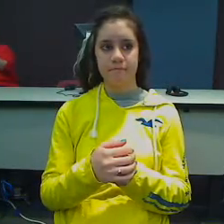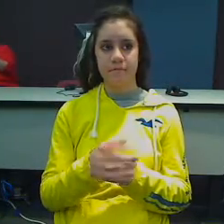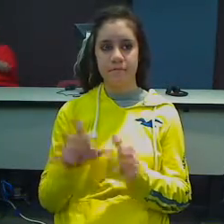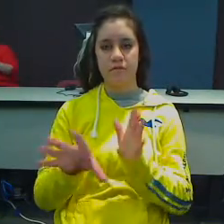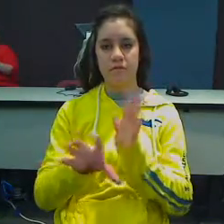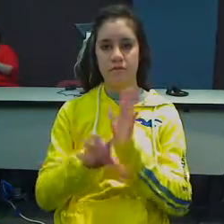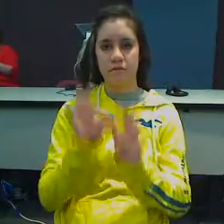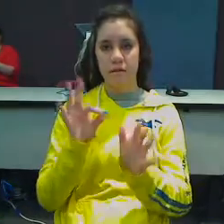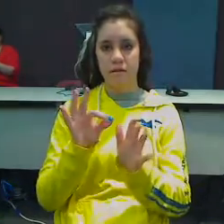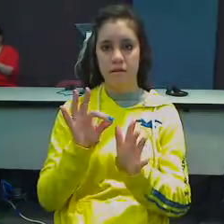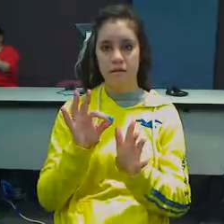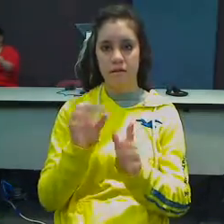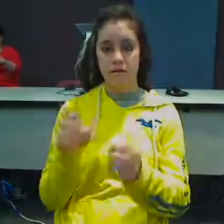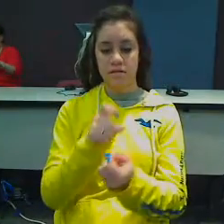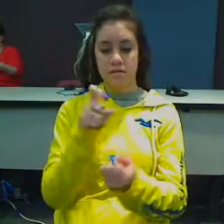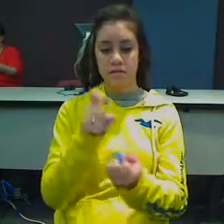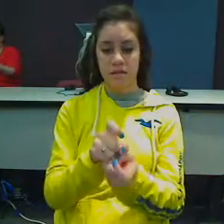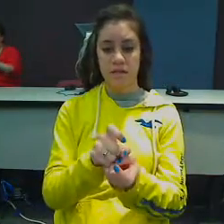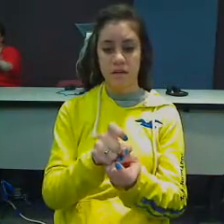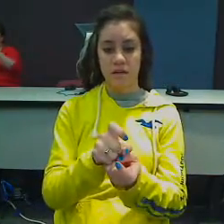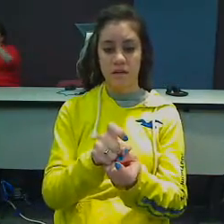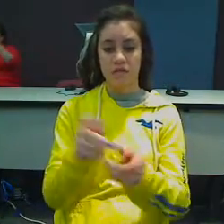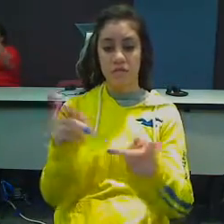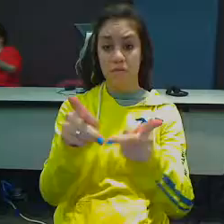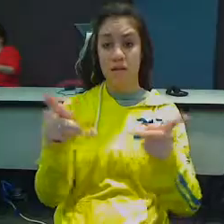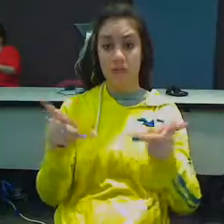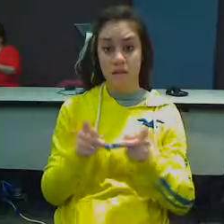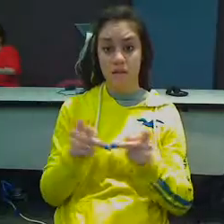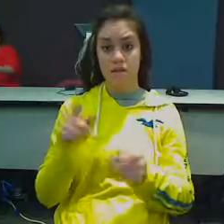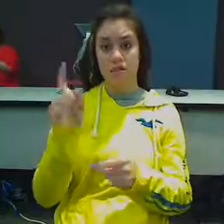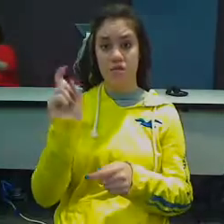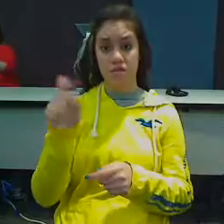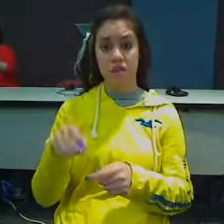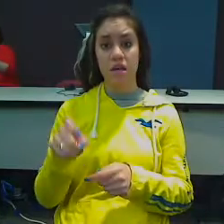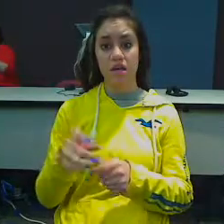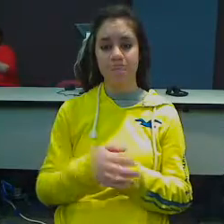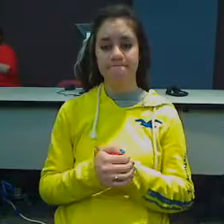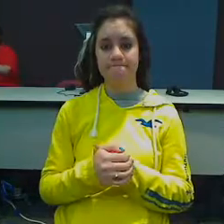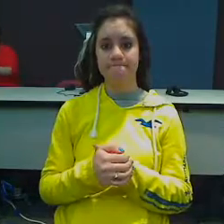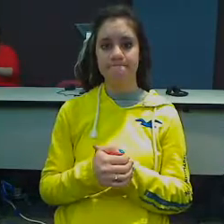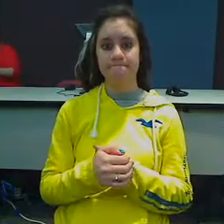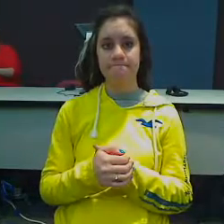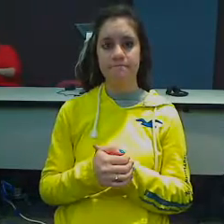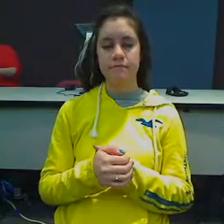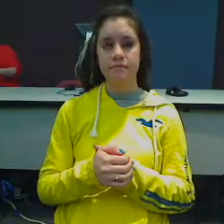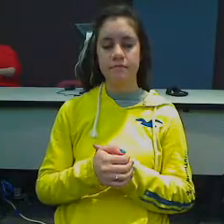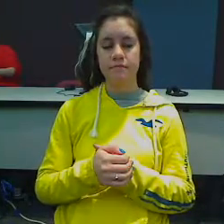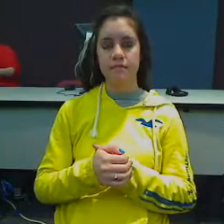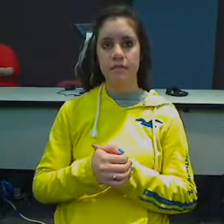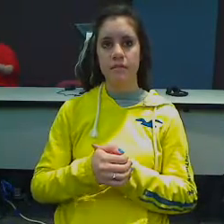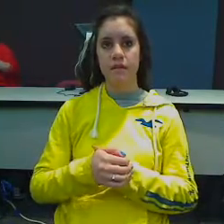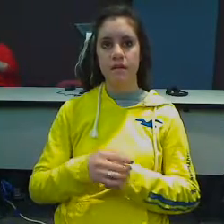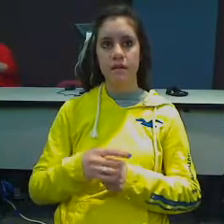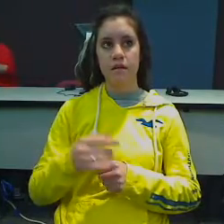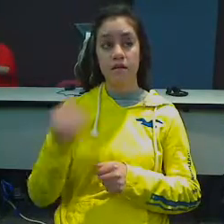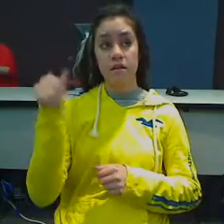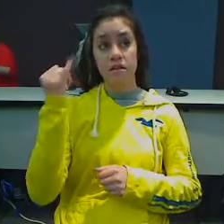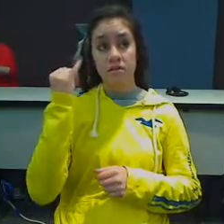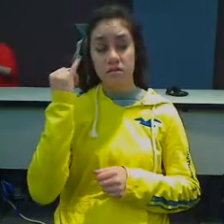surface. On a sphere, it gets a little tougher. If, for example, I were to give you